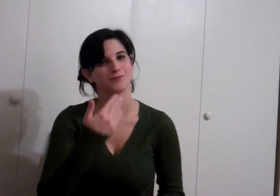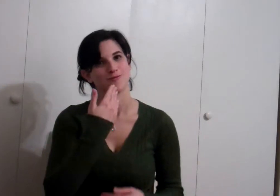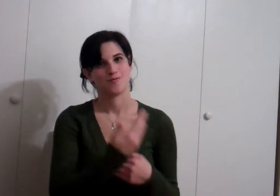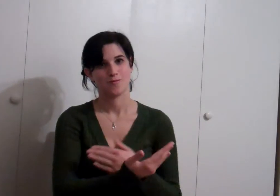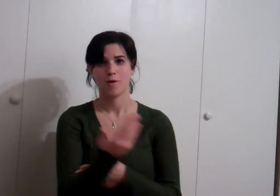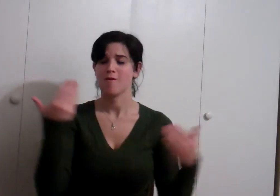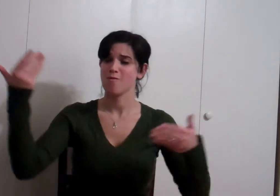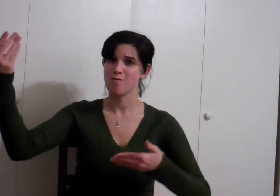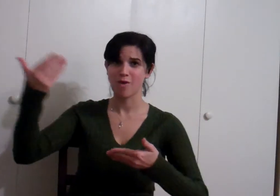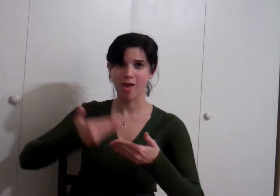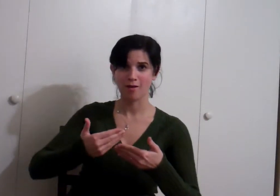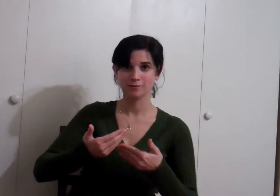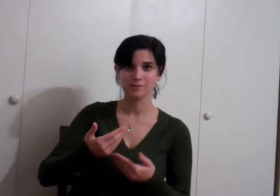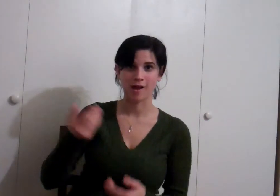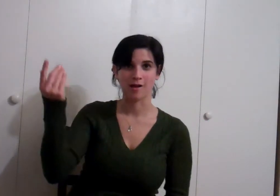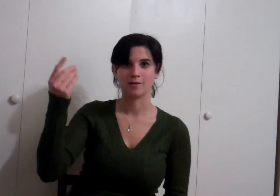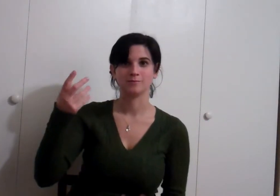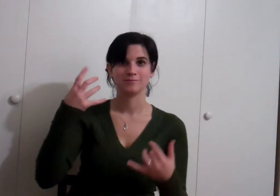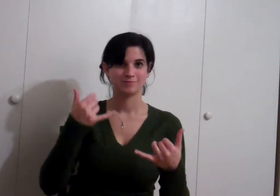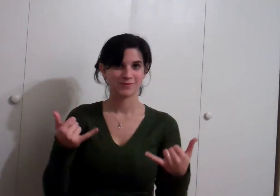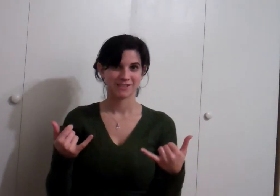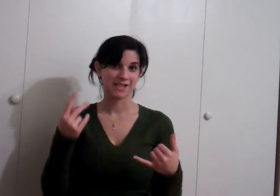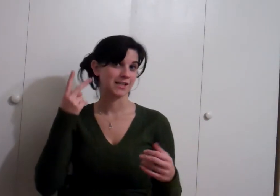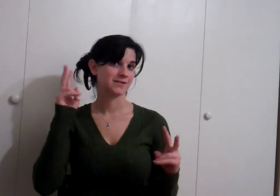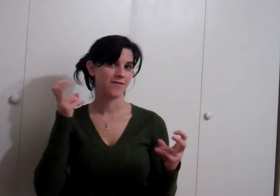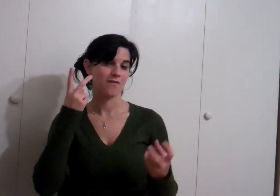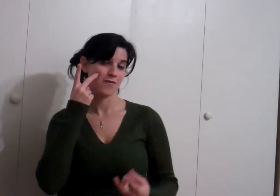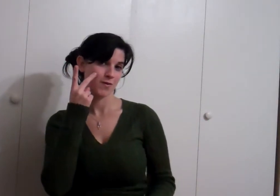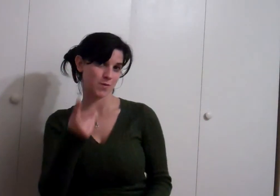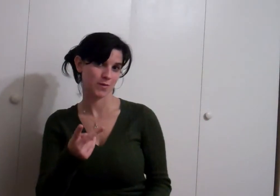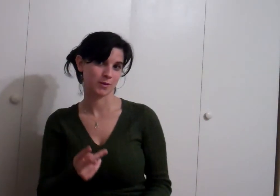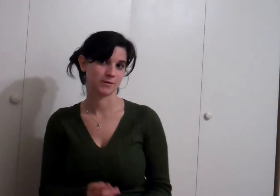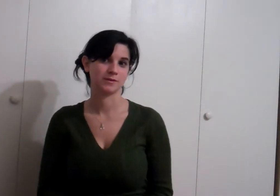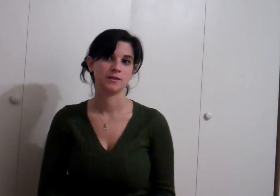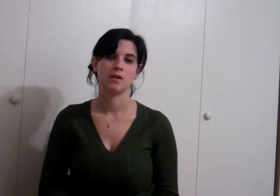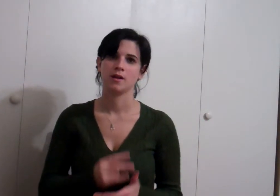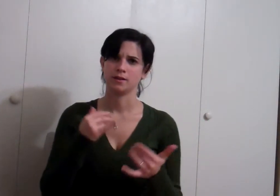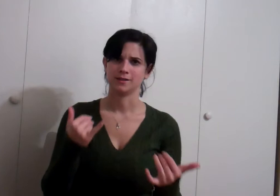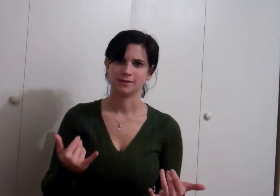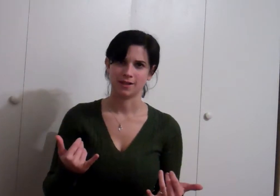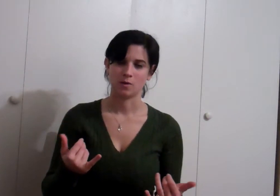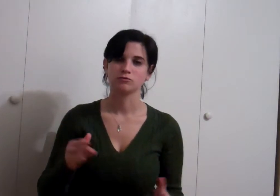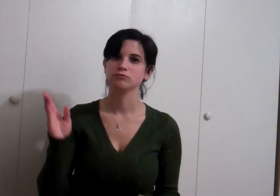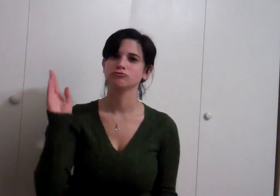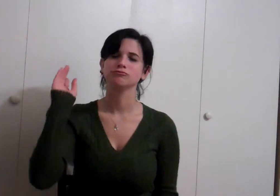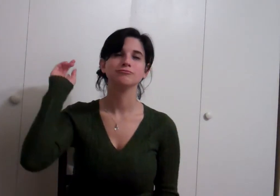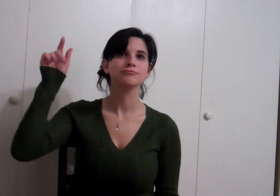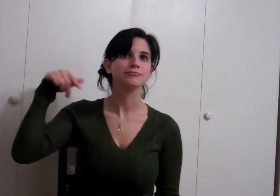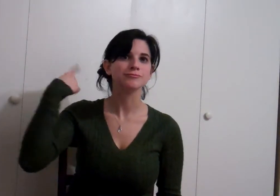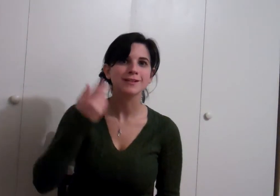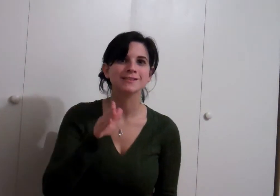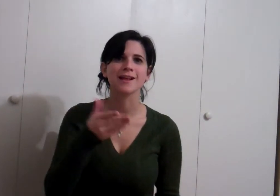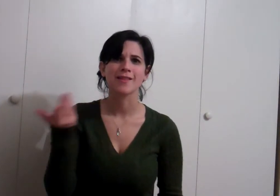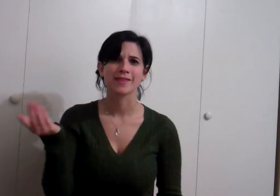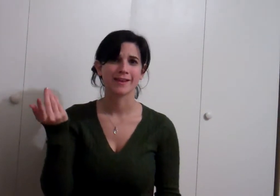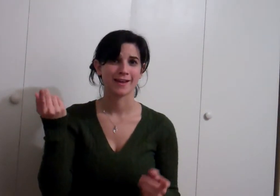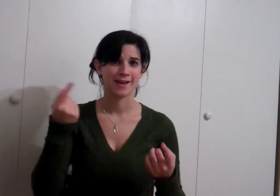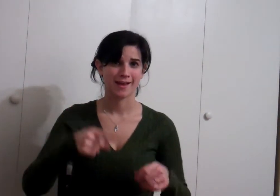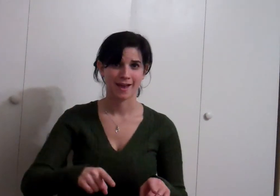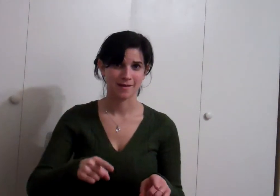Welcome to The View. Yeah. Now, a very crazy thing happened yesterday. A bathroom break caused some tense